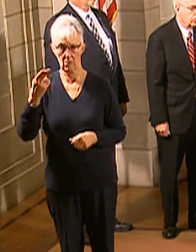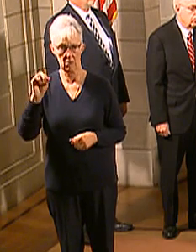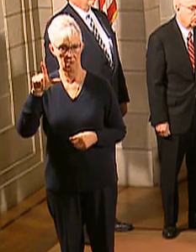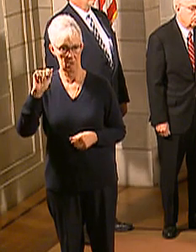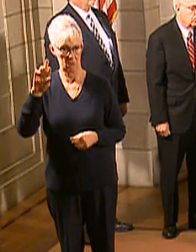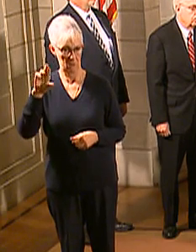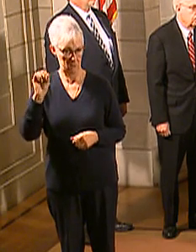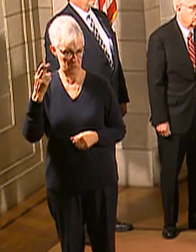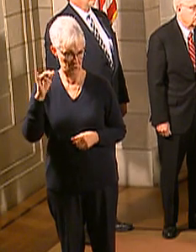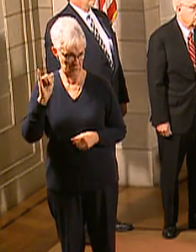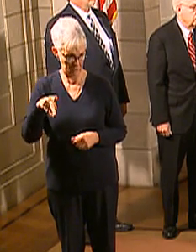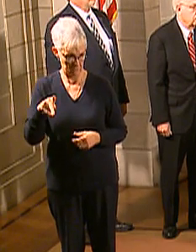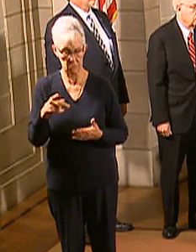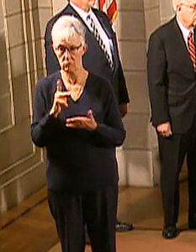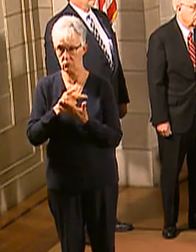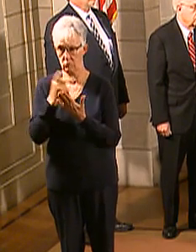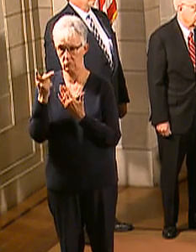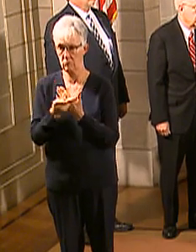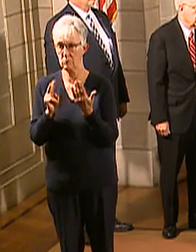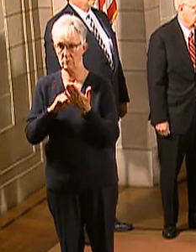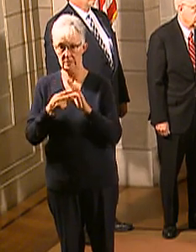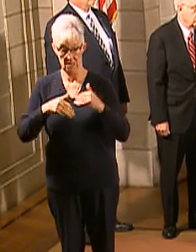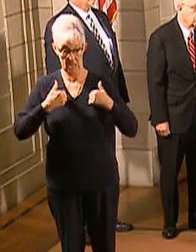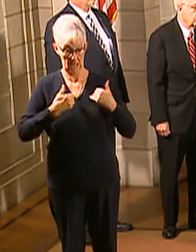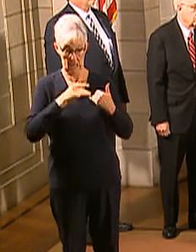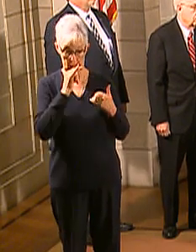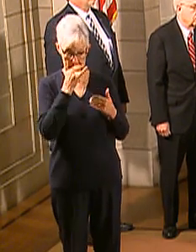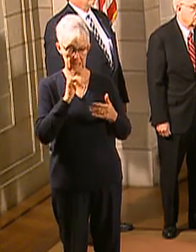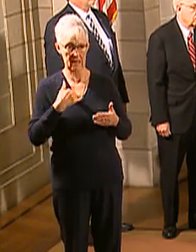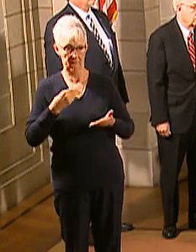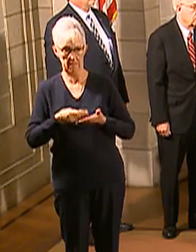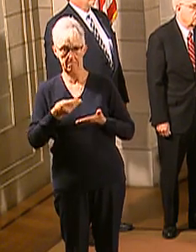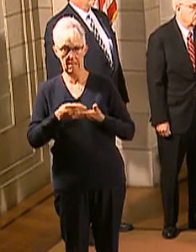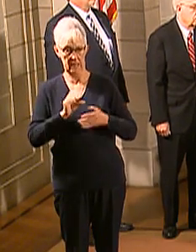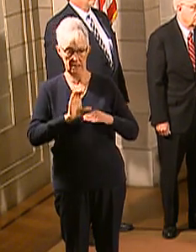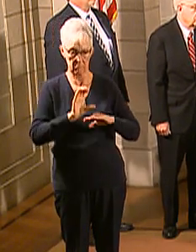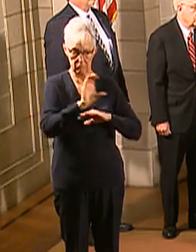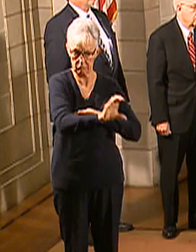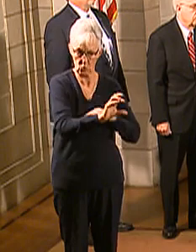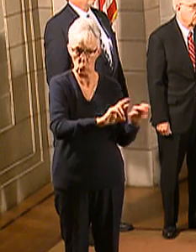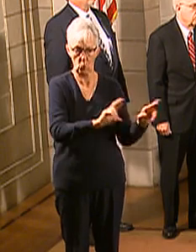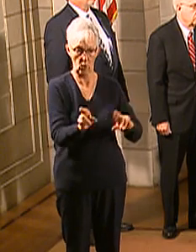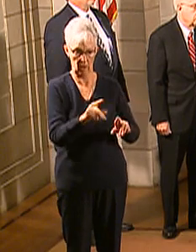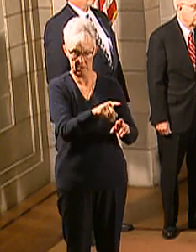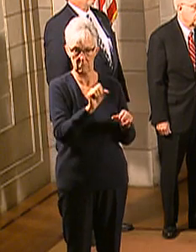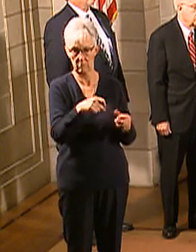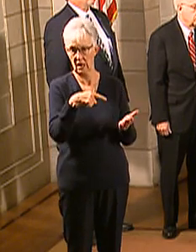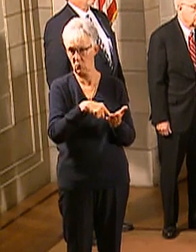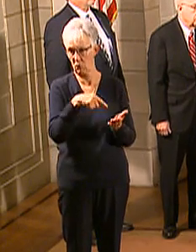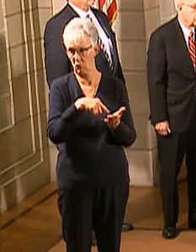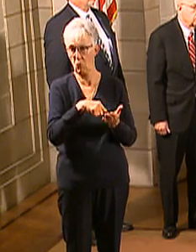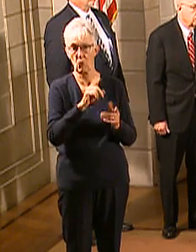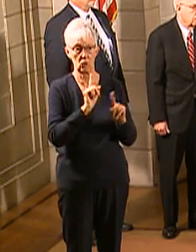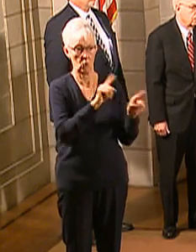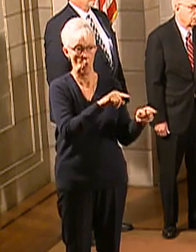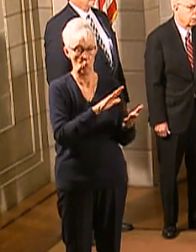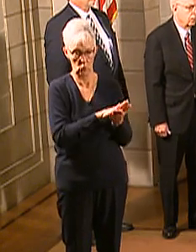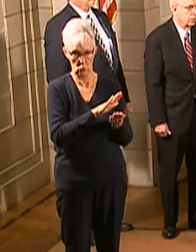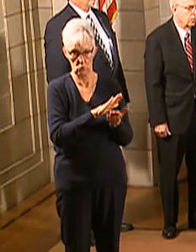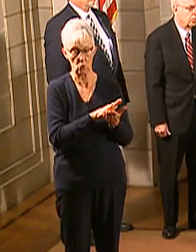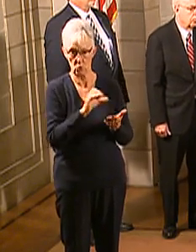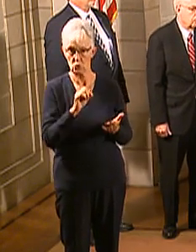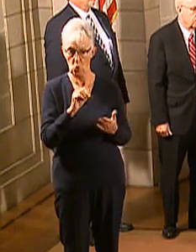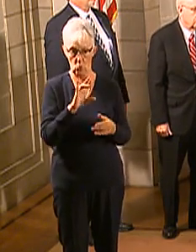those young people get those scholarships to help make that education affordable. So again, 7th and 8th grade, Developing Youth Talent Initiative,